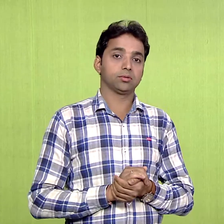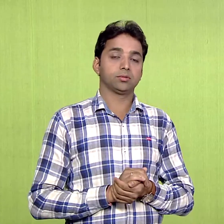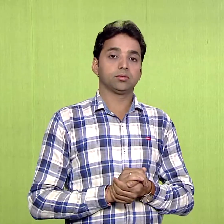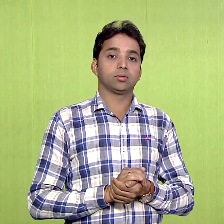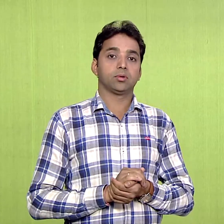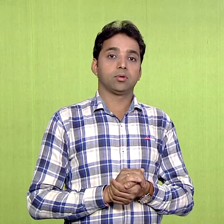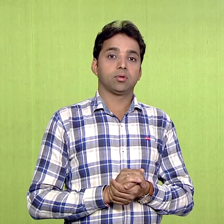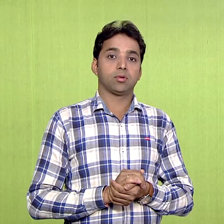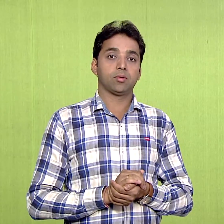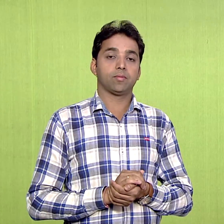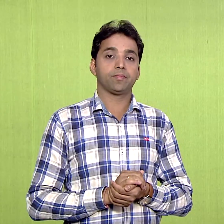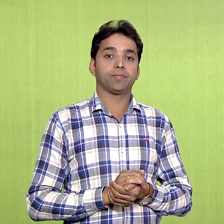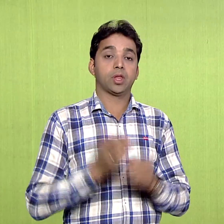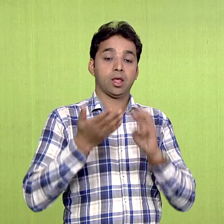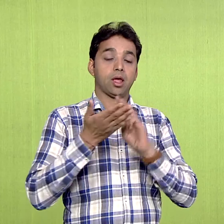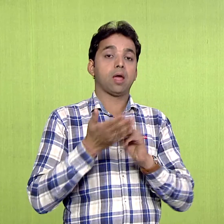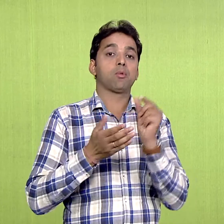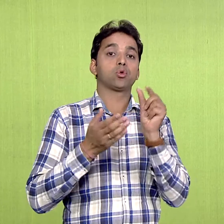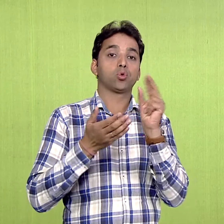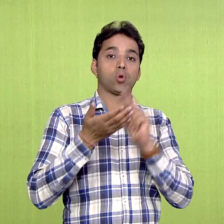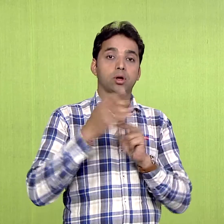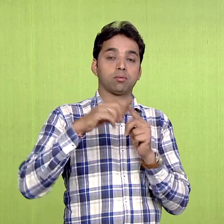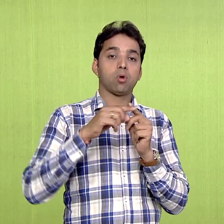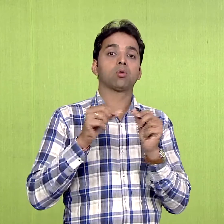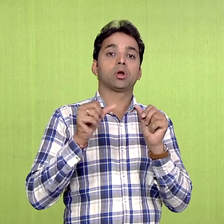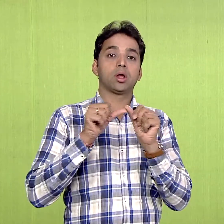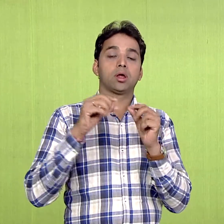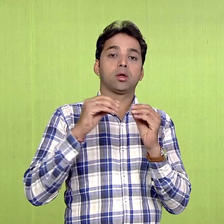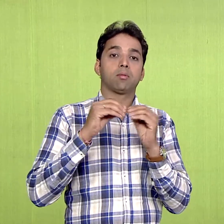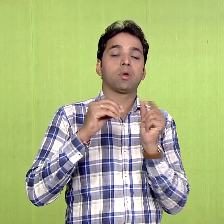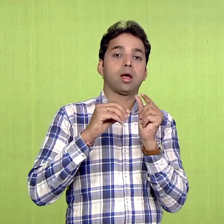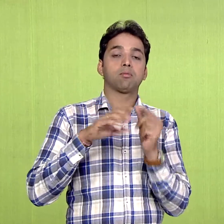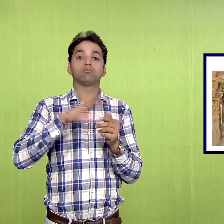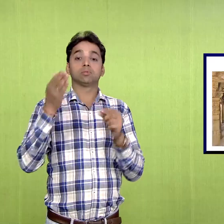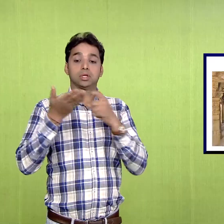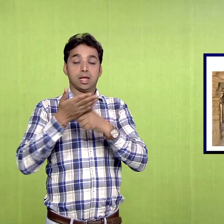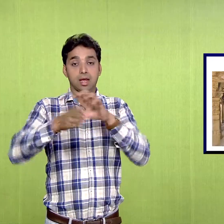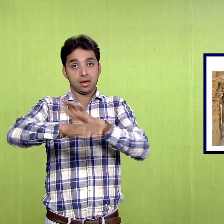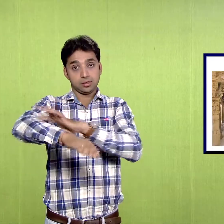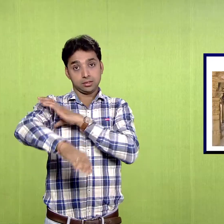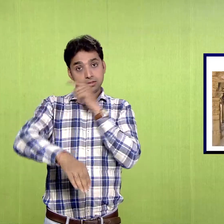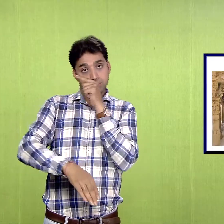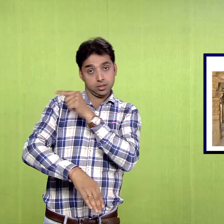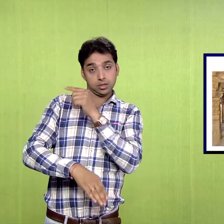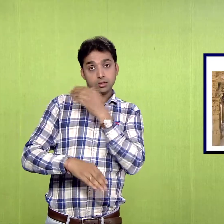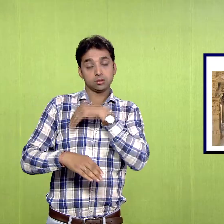Mount Abu in Rajasthan is known for the Dilwara